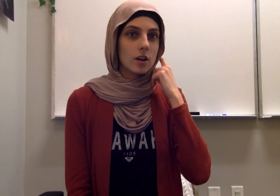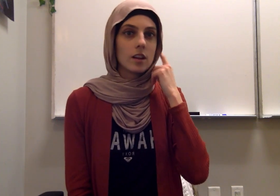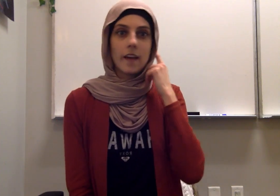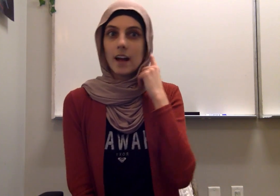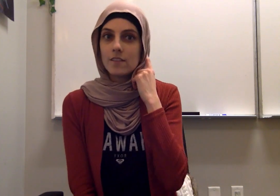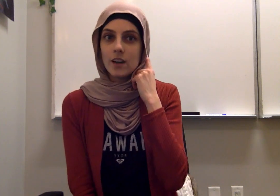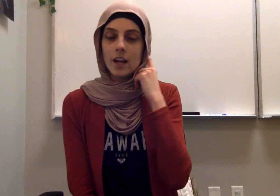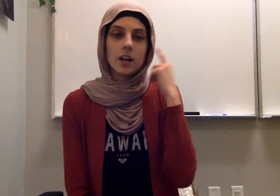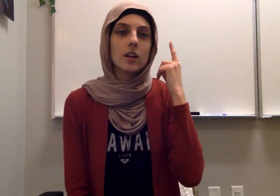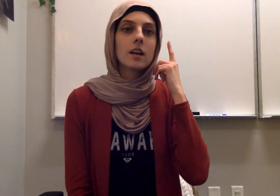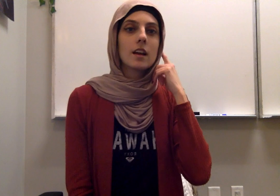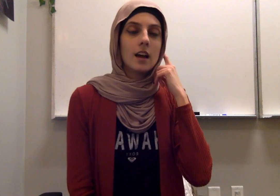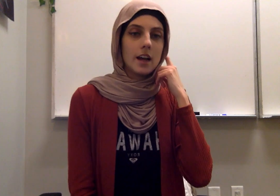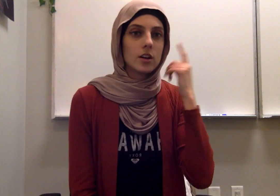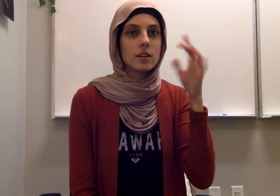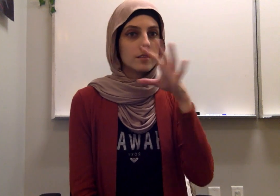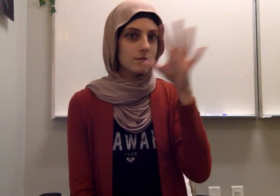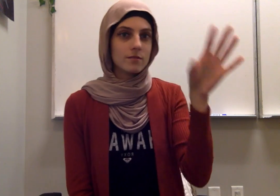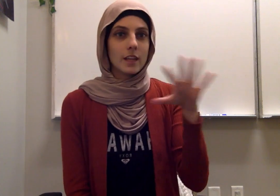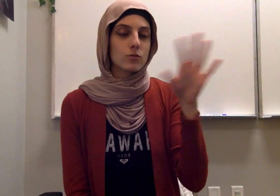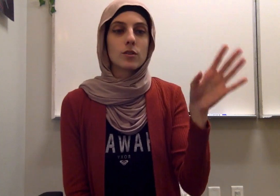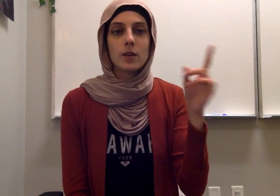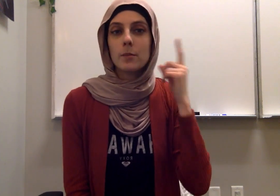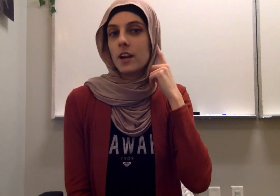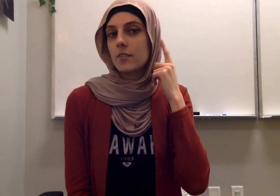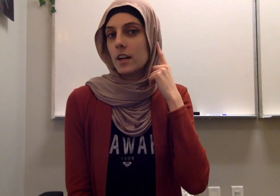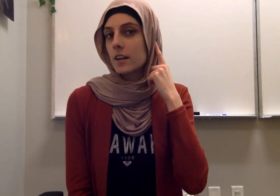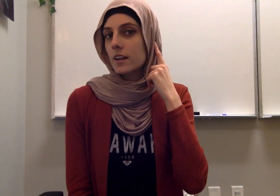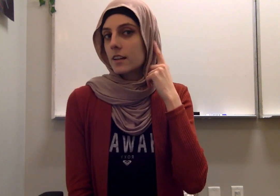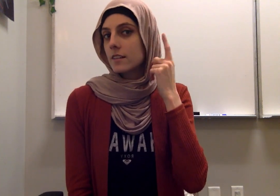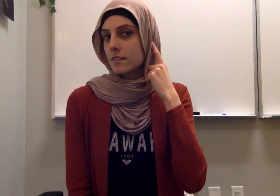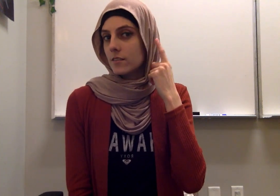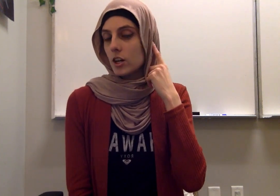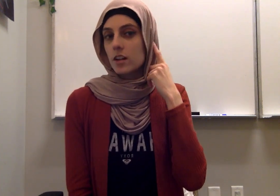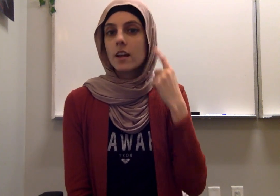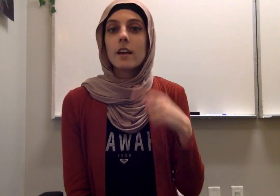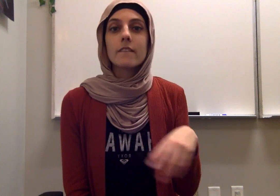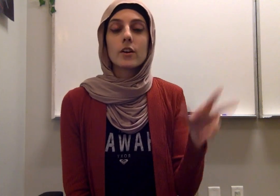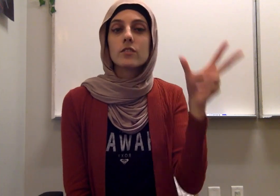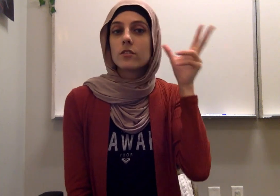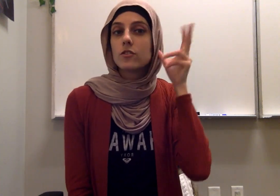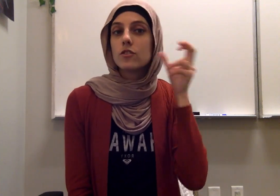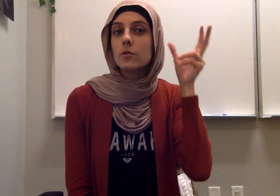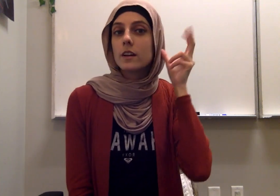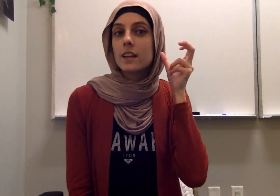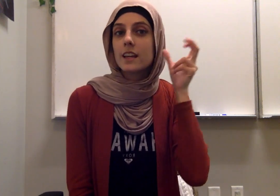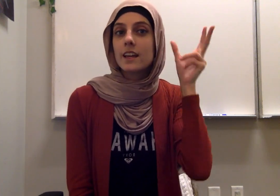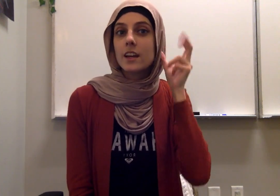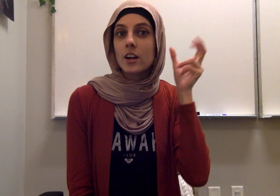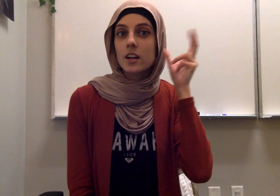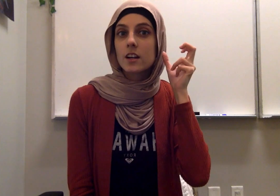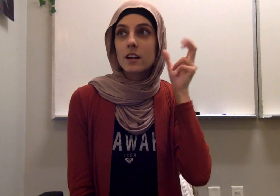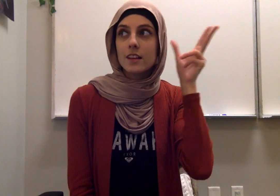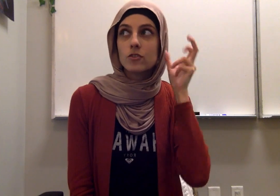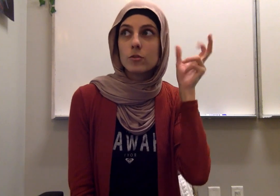they got fired, I heard like through the grapevine, right? Heard, versus to hear, like do you hear